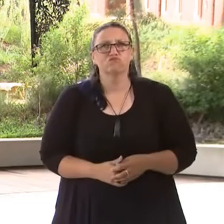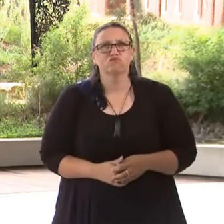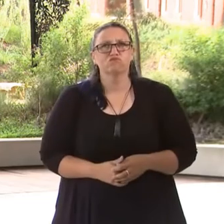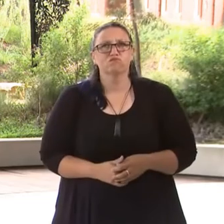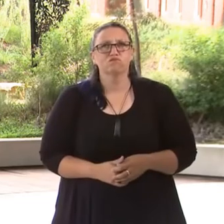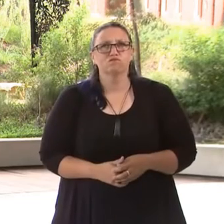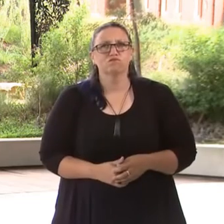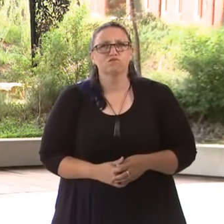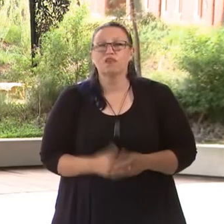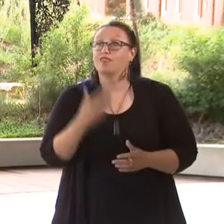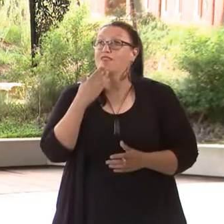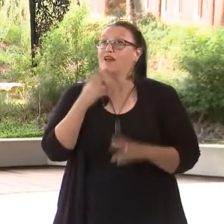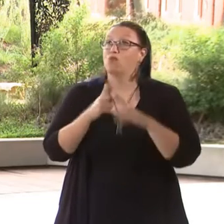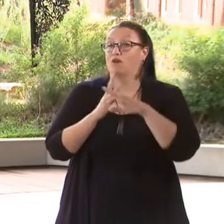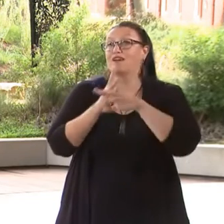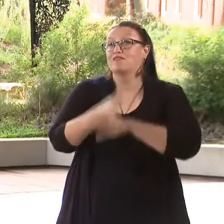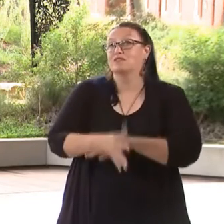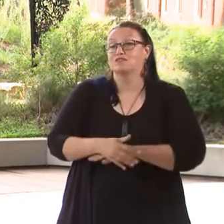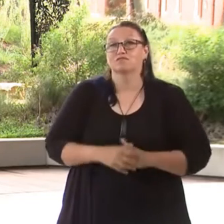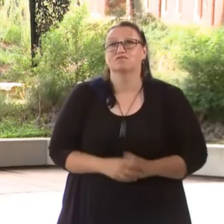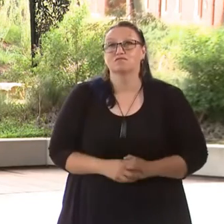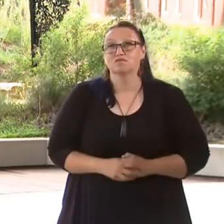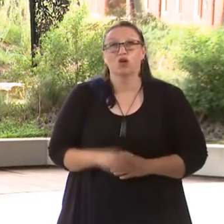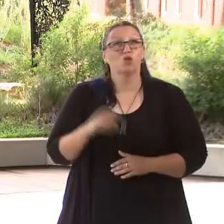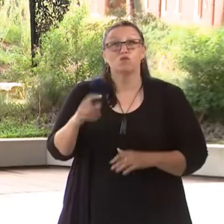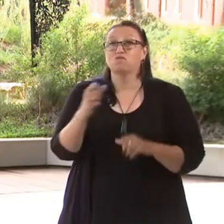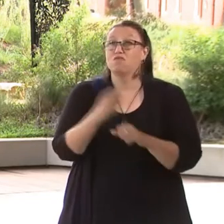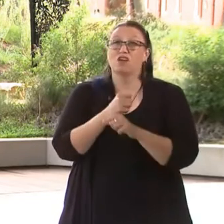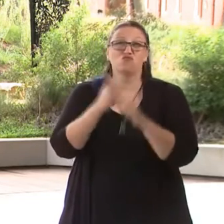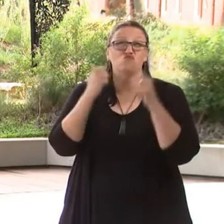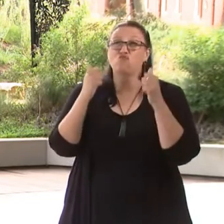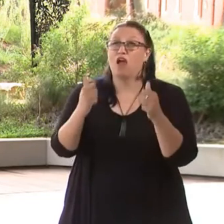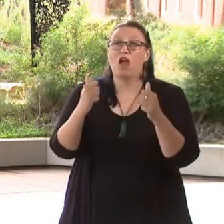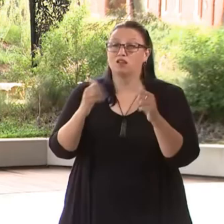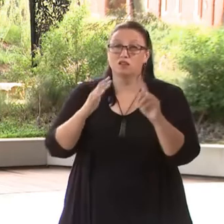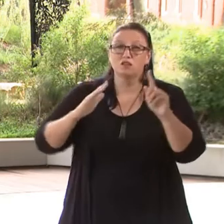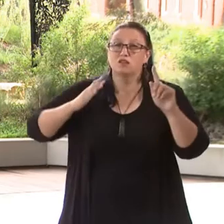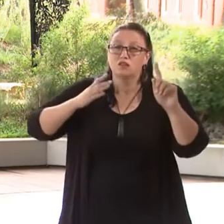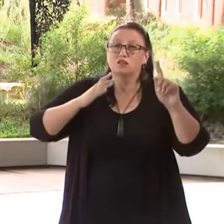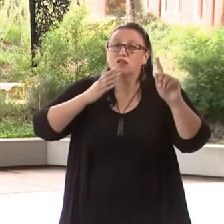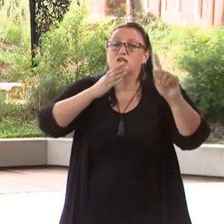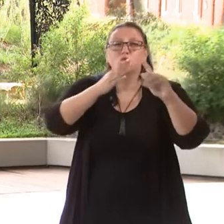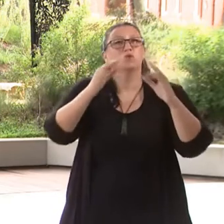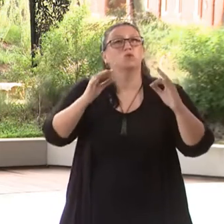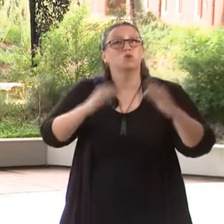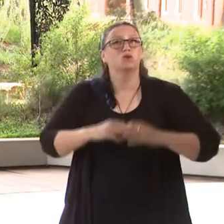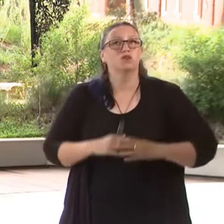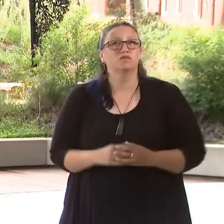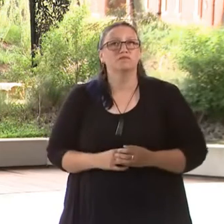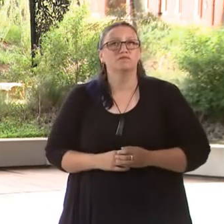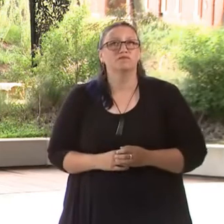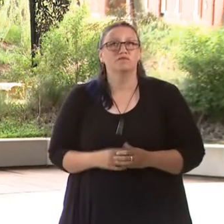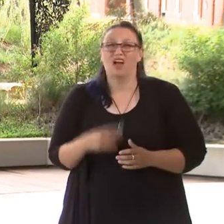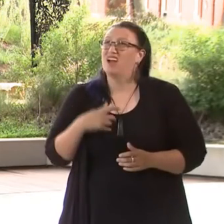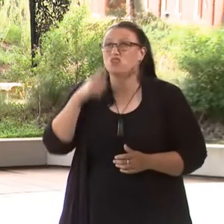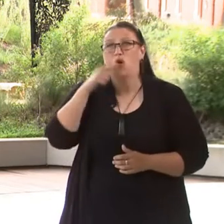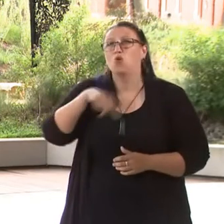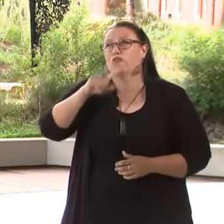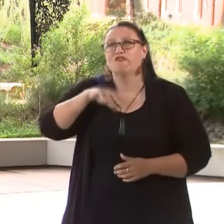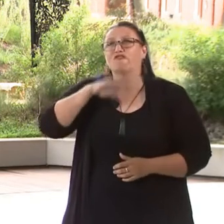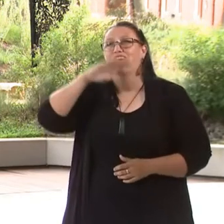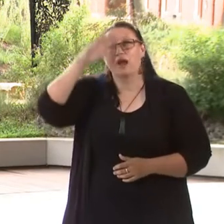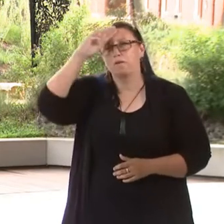know that it's been a difficult 2 years, that many people are tired and exhausted and anxious in relation to this global